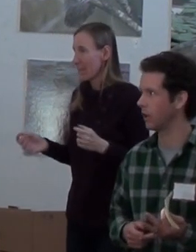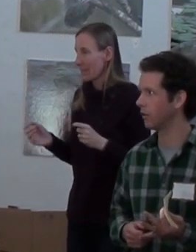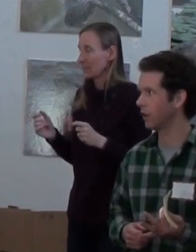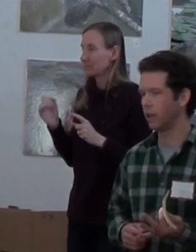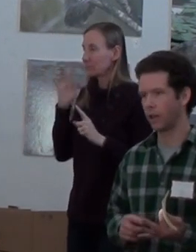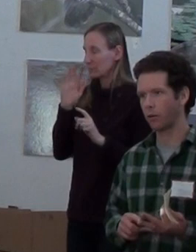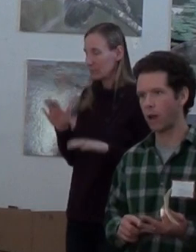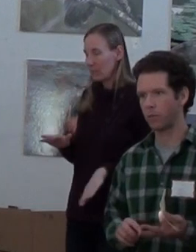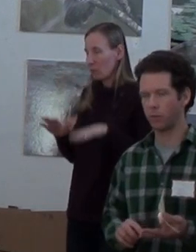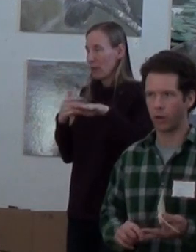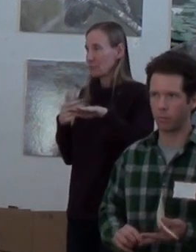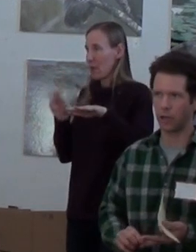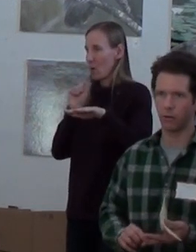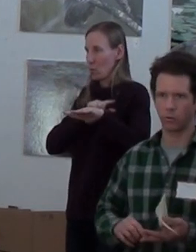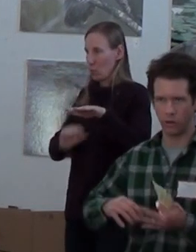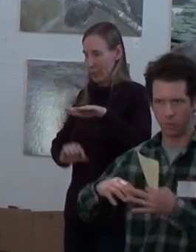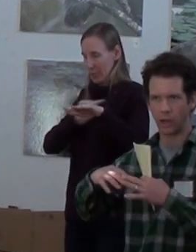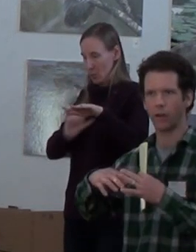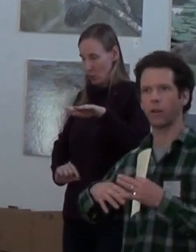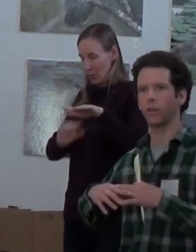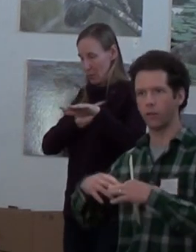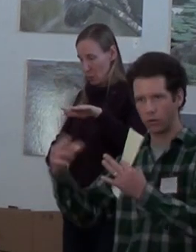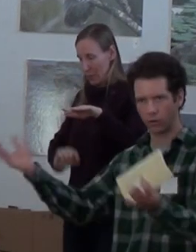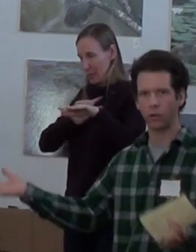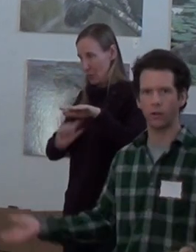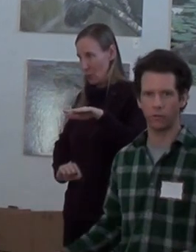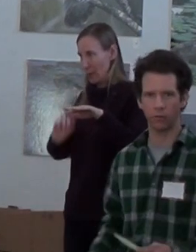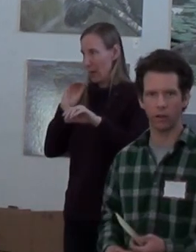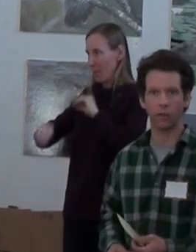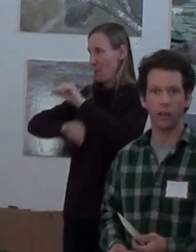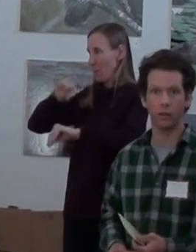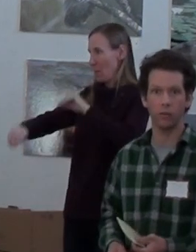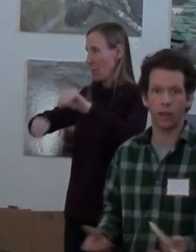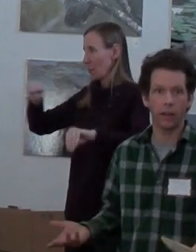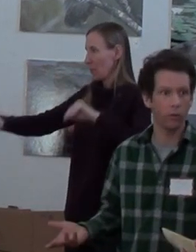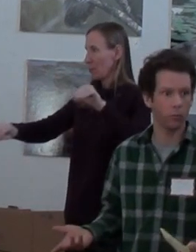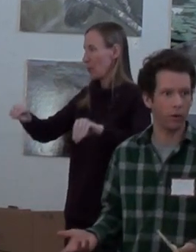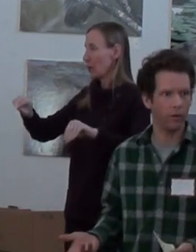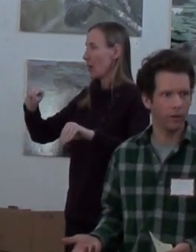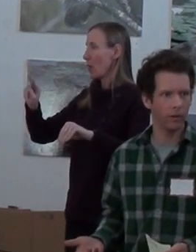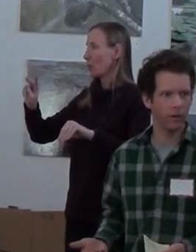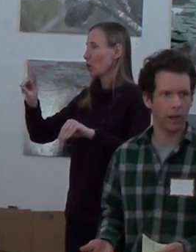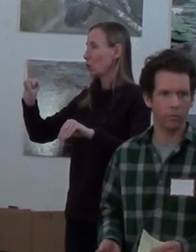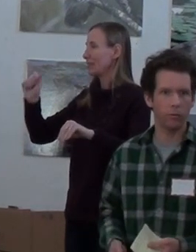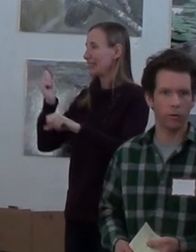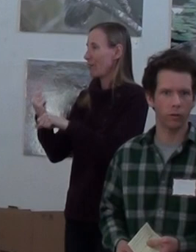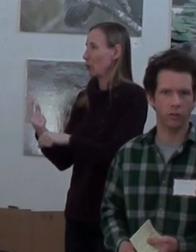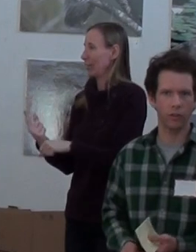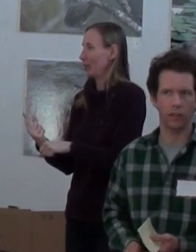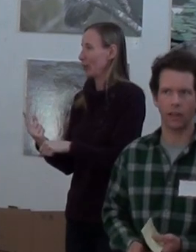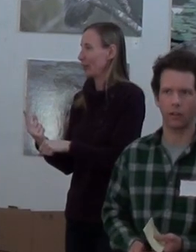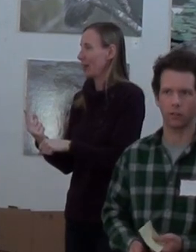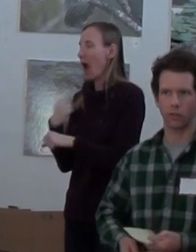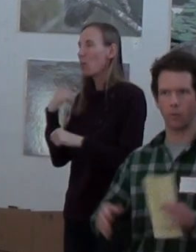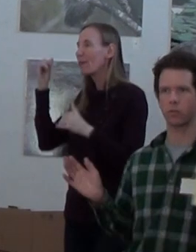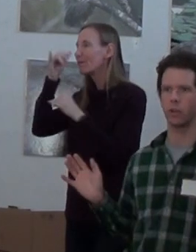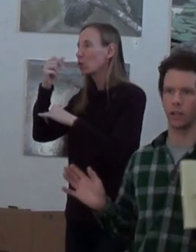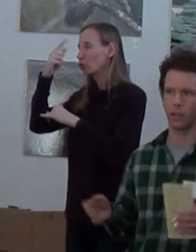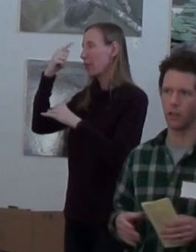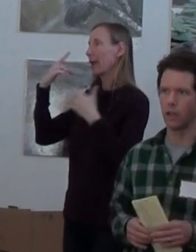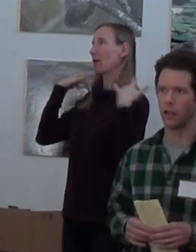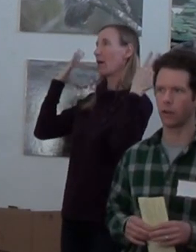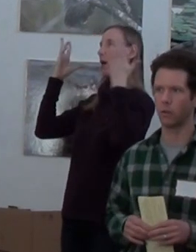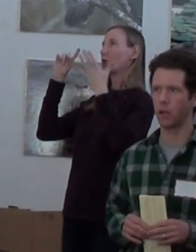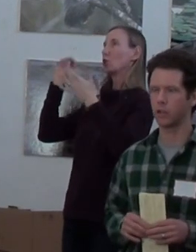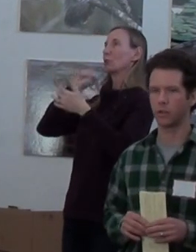own queens. And I rapidly propagate those queens back out into the nucleus colonies every year. If I didn't do that, I'd lose them all. I would be foolish to think that I could just stop